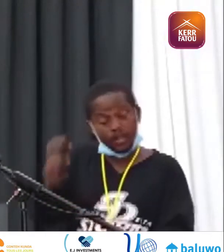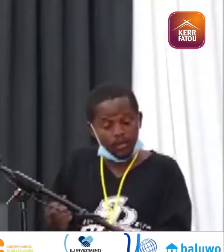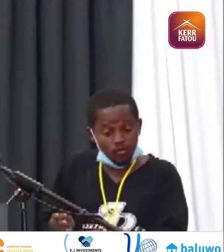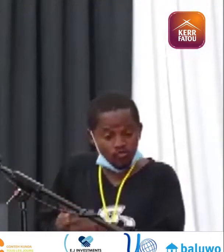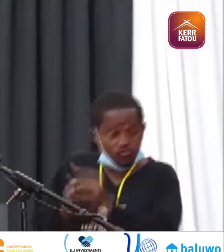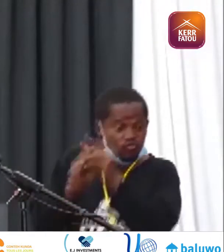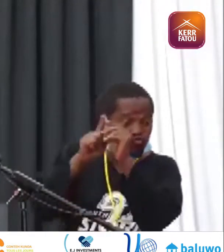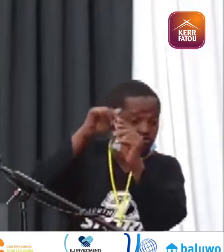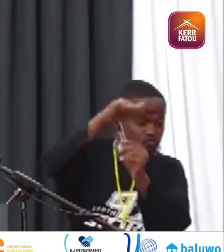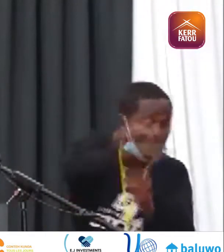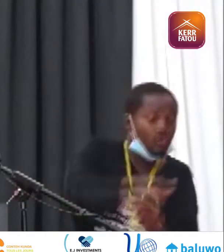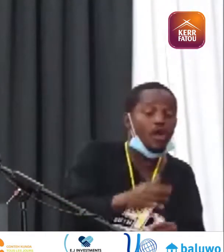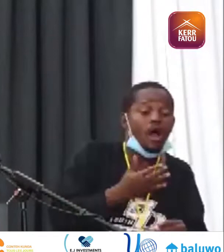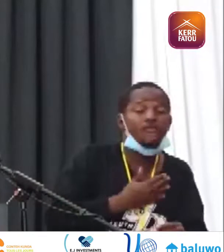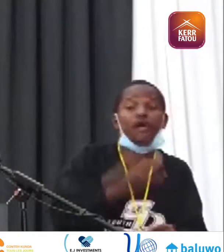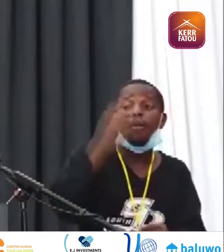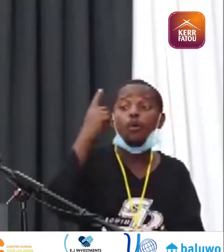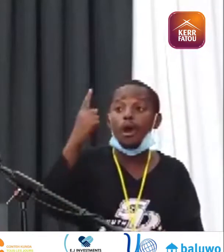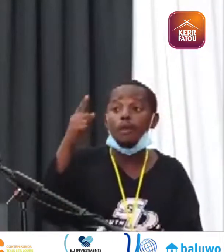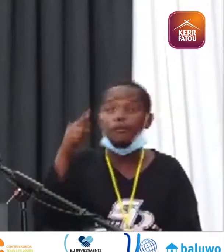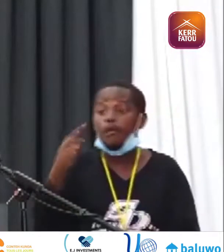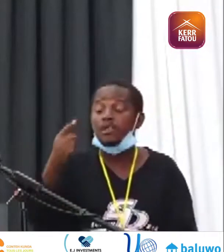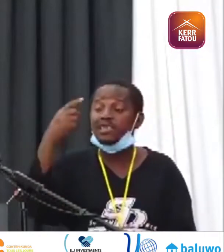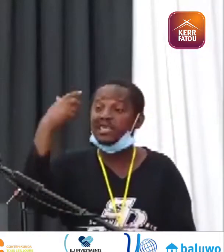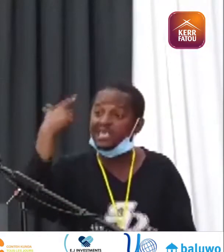secure $1.7